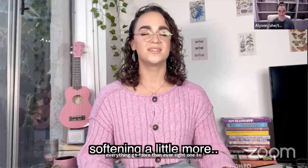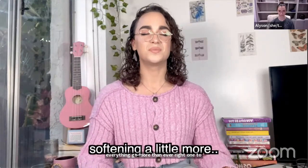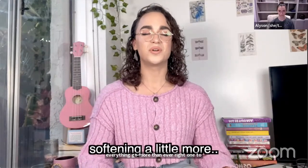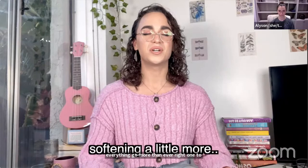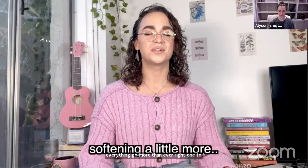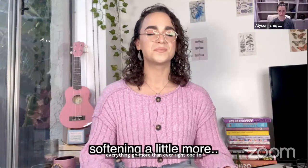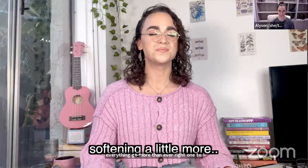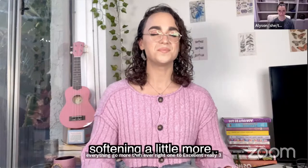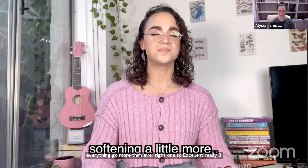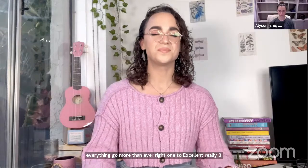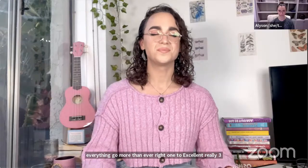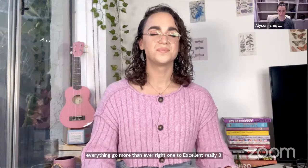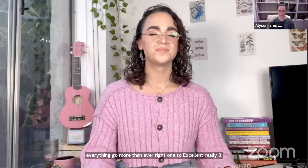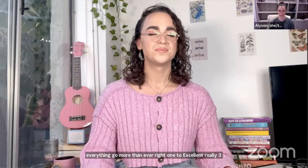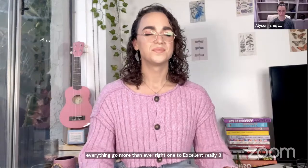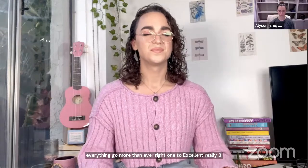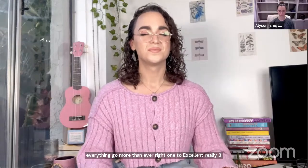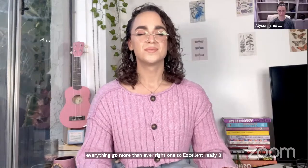A little more.